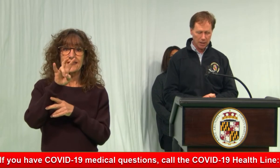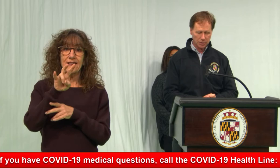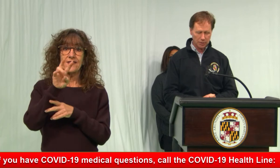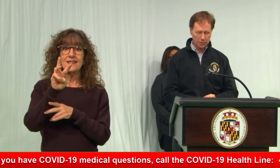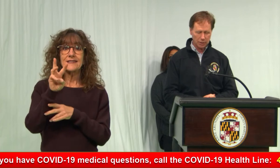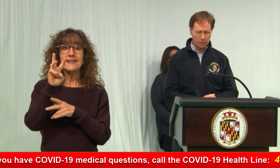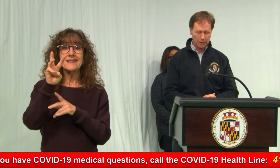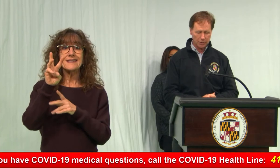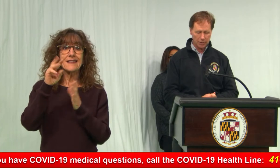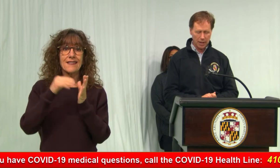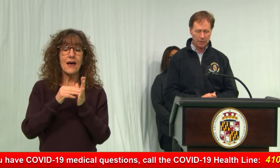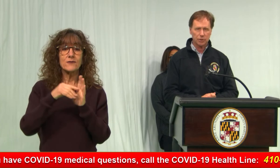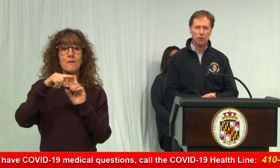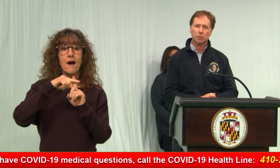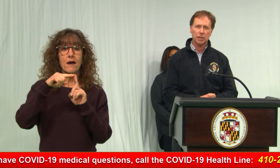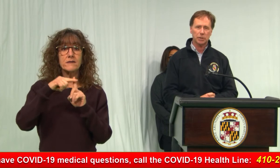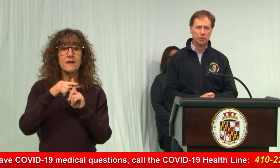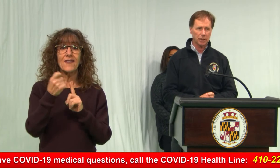276,000 positives and